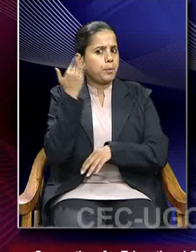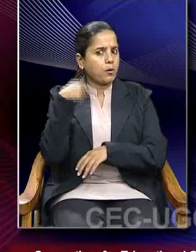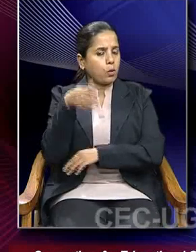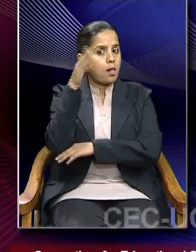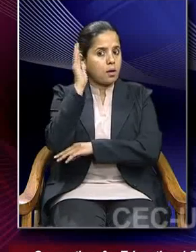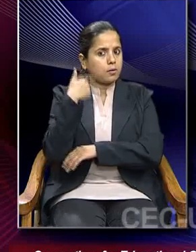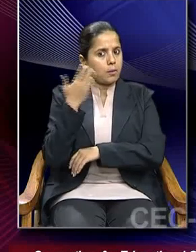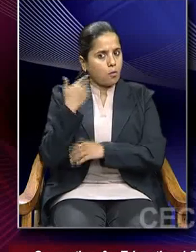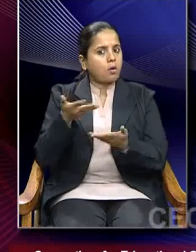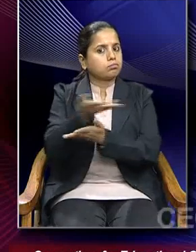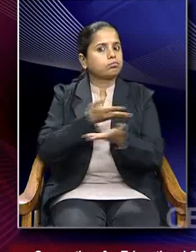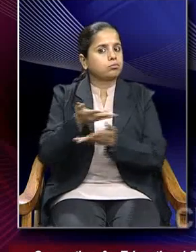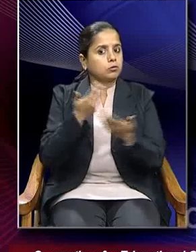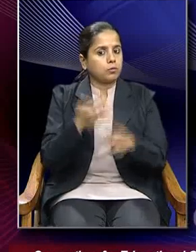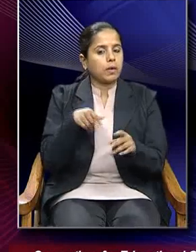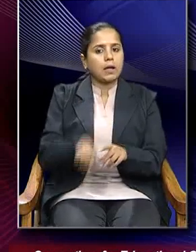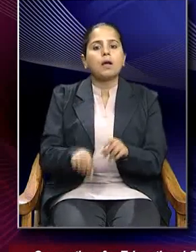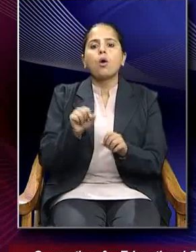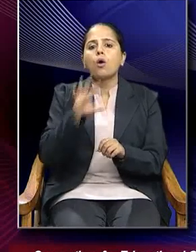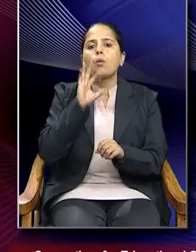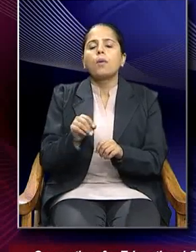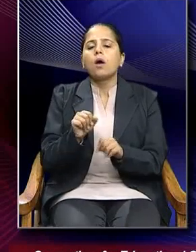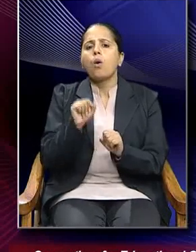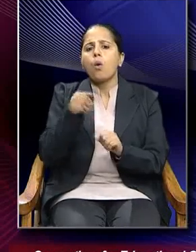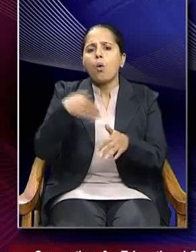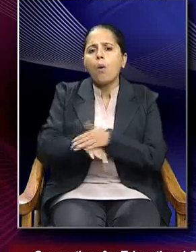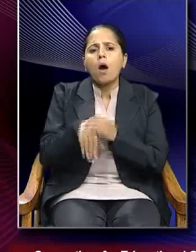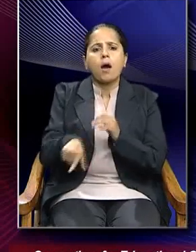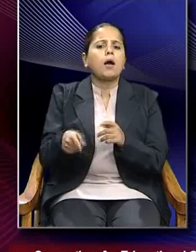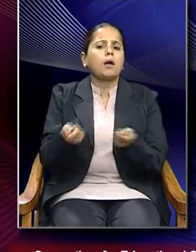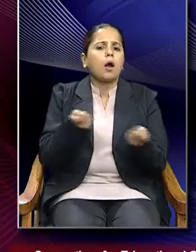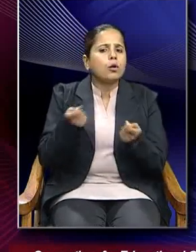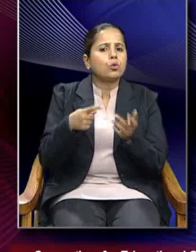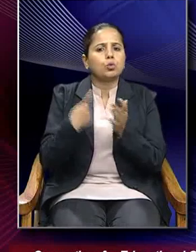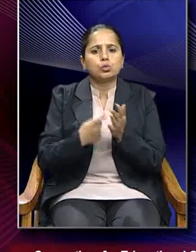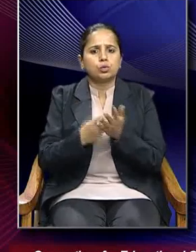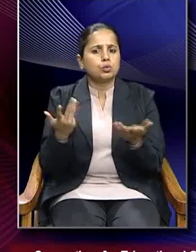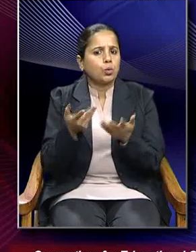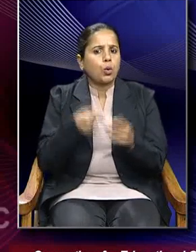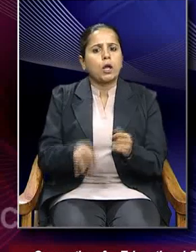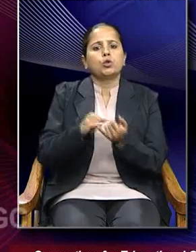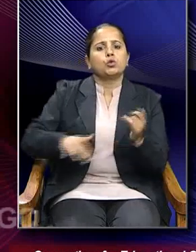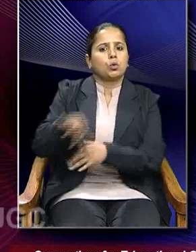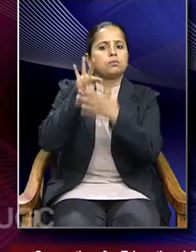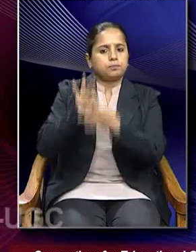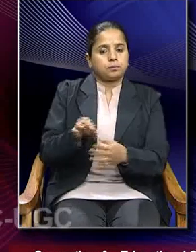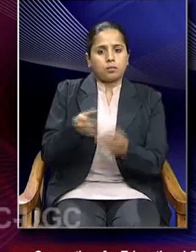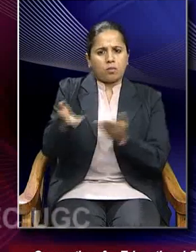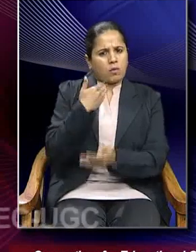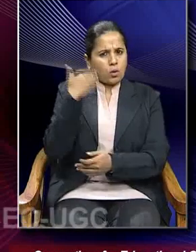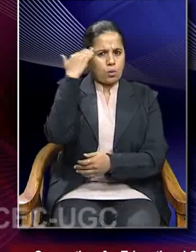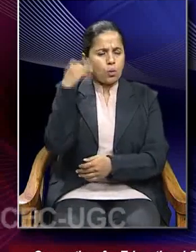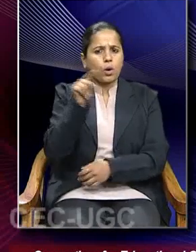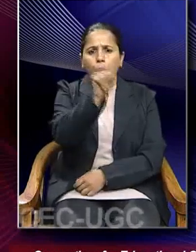we have discussed the discipline of sociology. And we know that sociologists questions